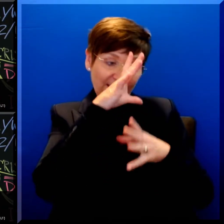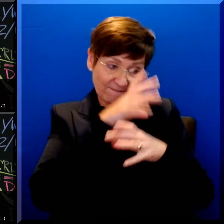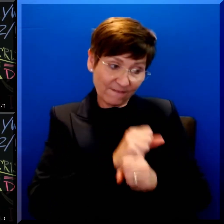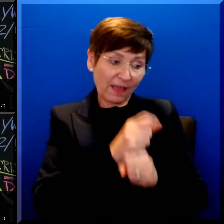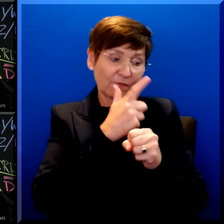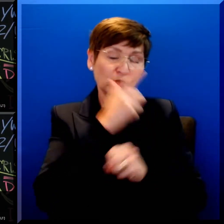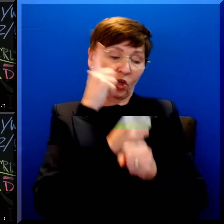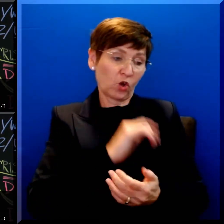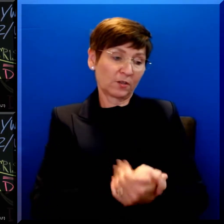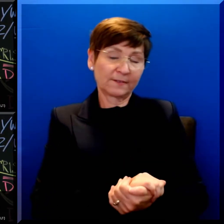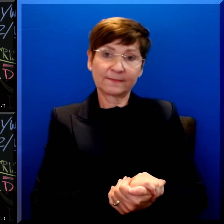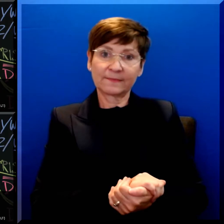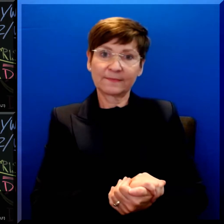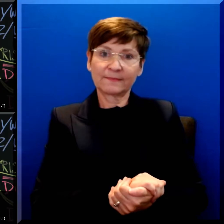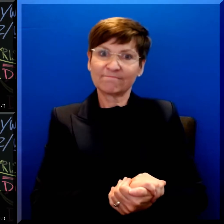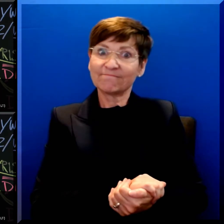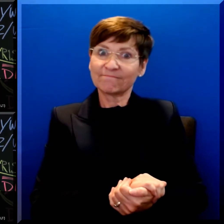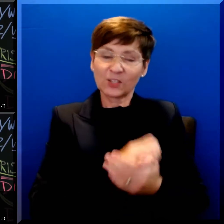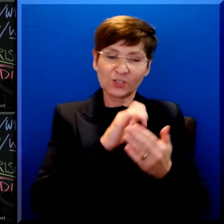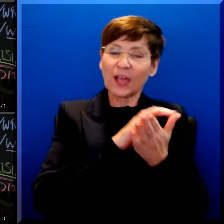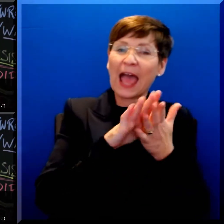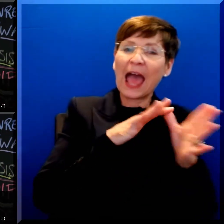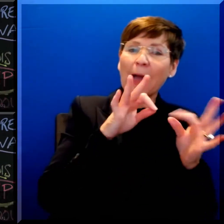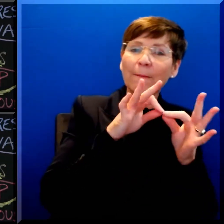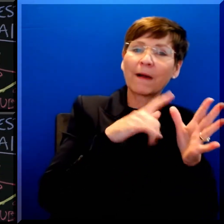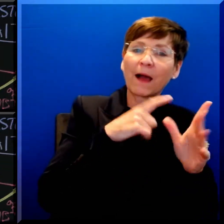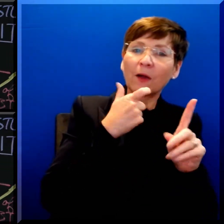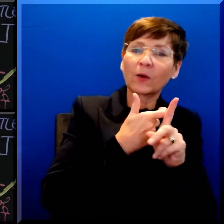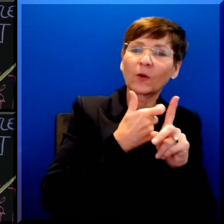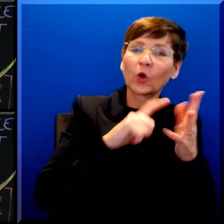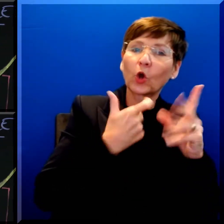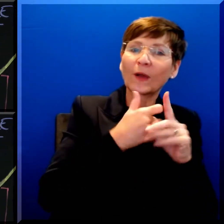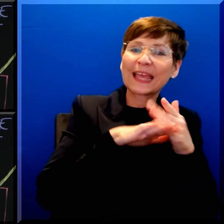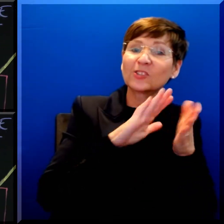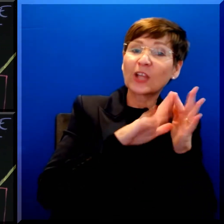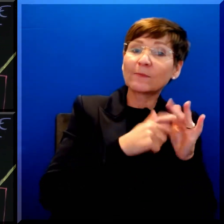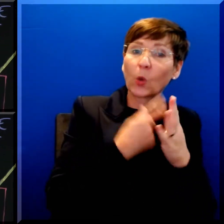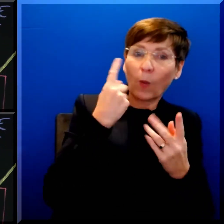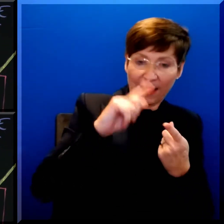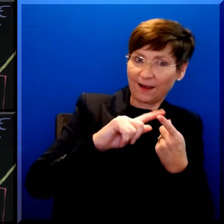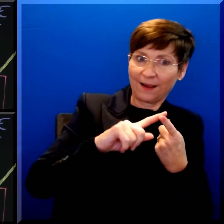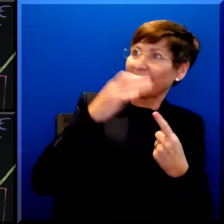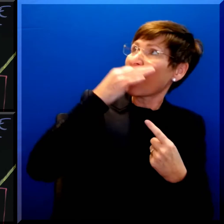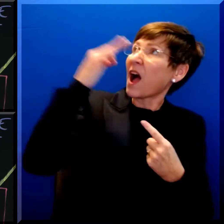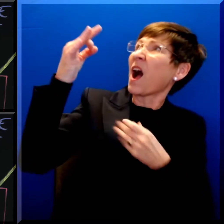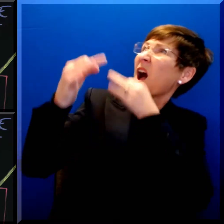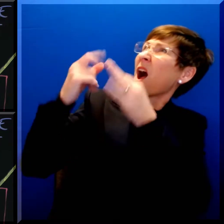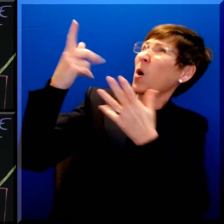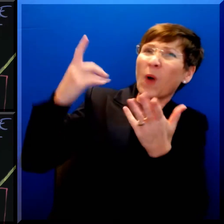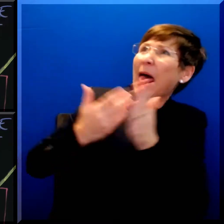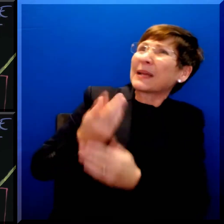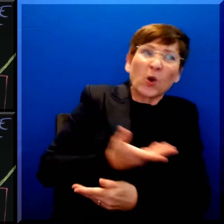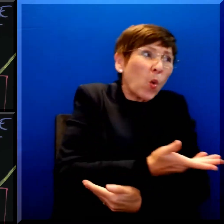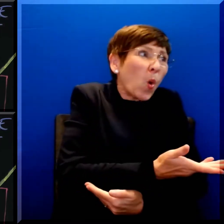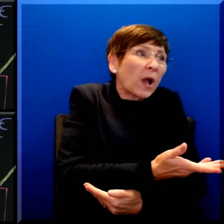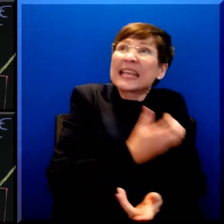faithfulness to God. So in chapter 1, Habakkuk has all these hard questions for God. He's wrestling, God, have you abandoned Israel?